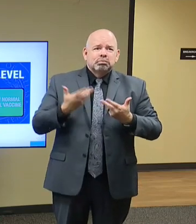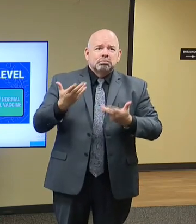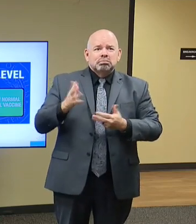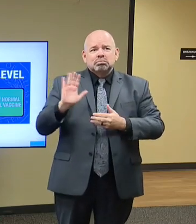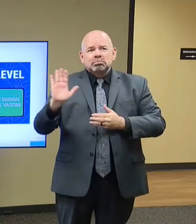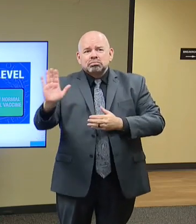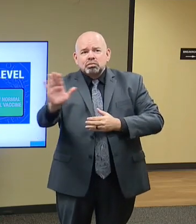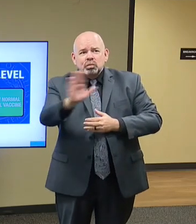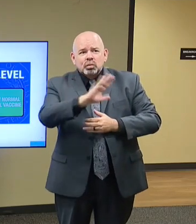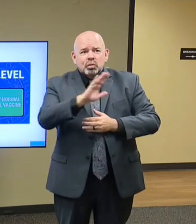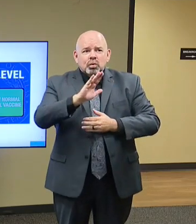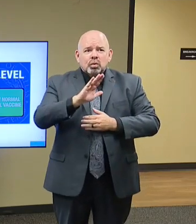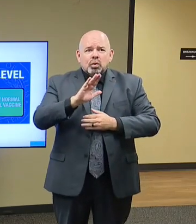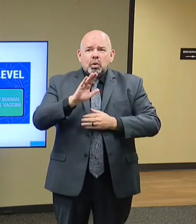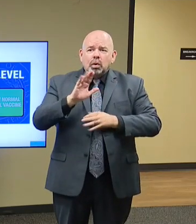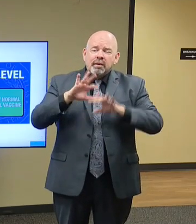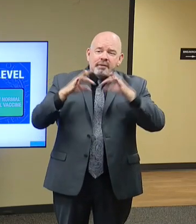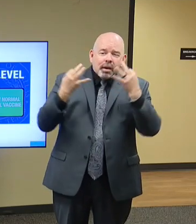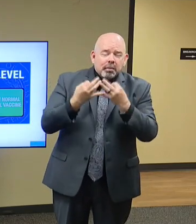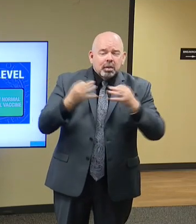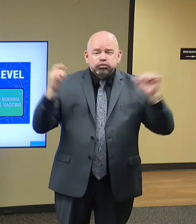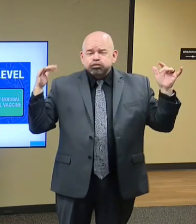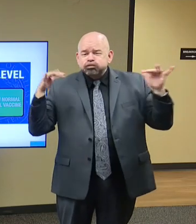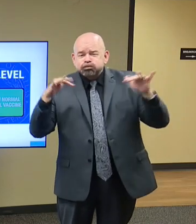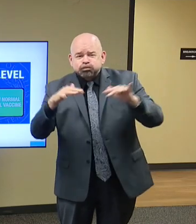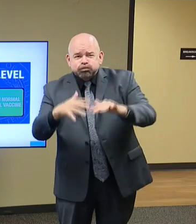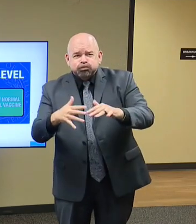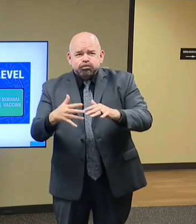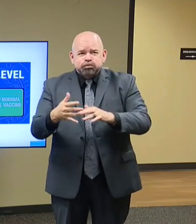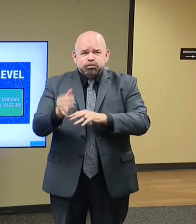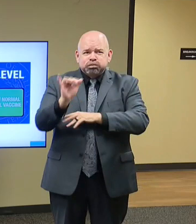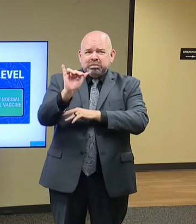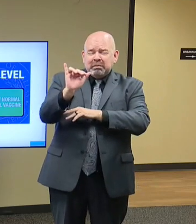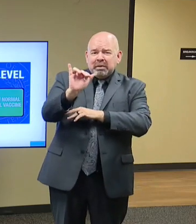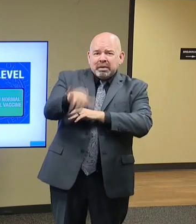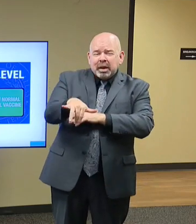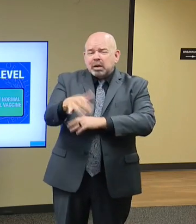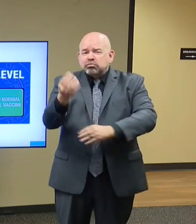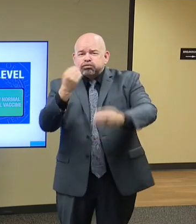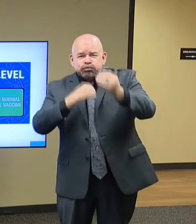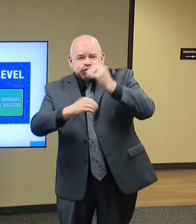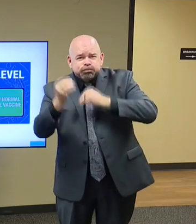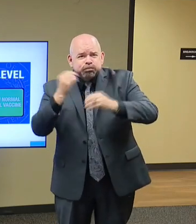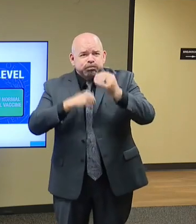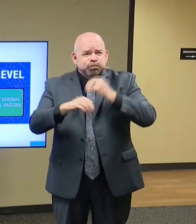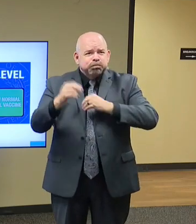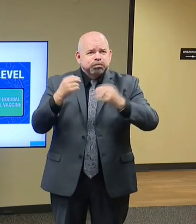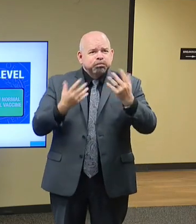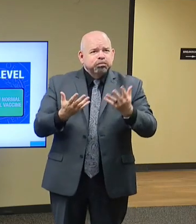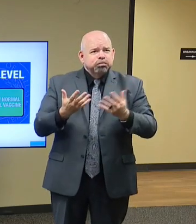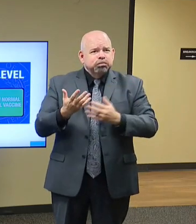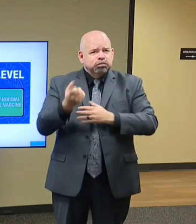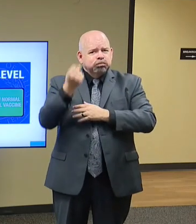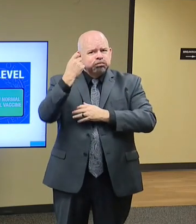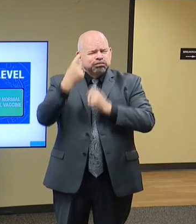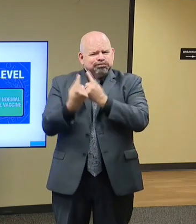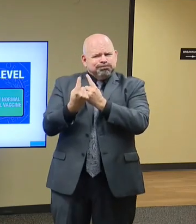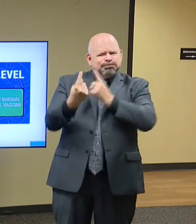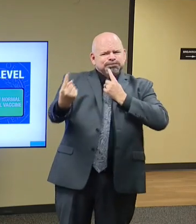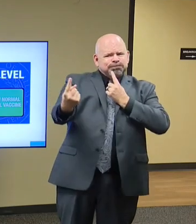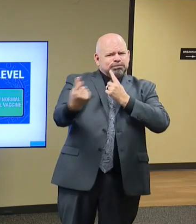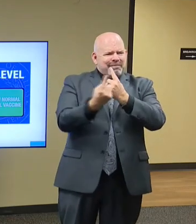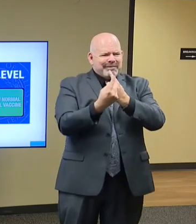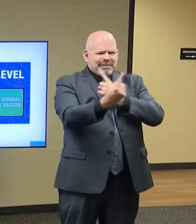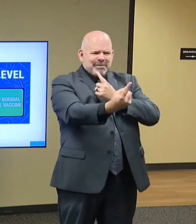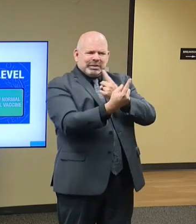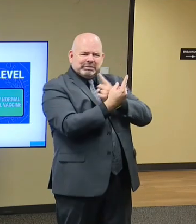so that when people take their mask off and they're eating or drinking, they're well apart from one another. Religious services in